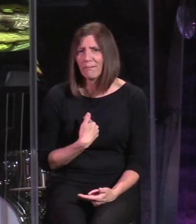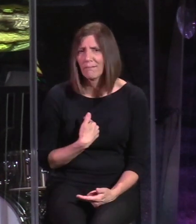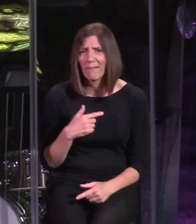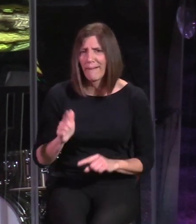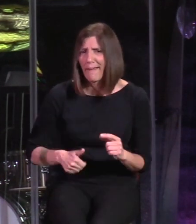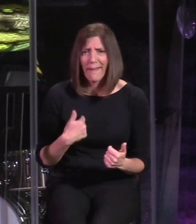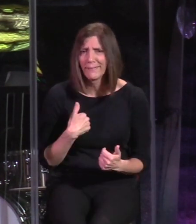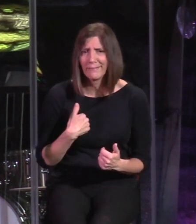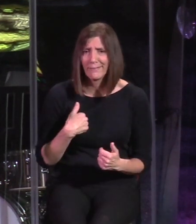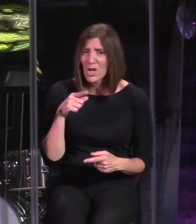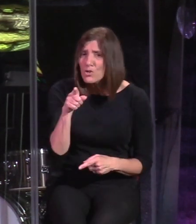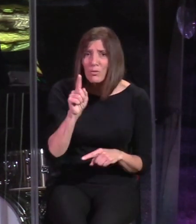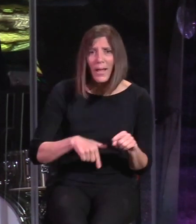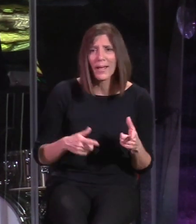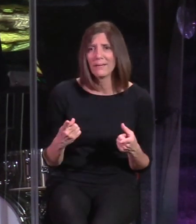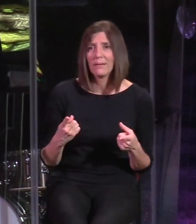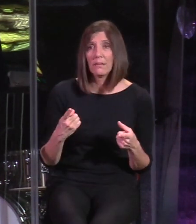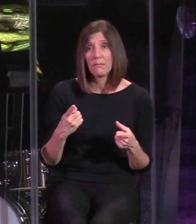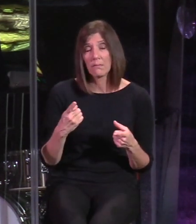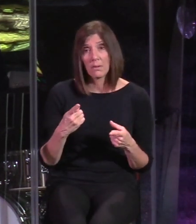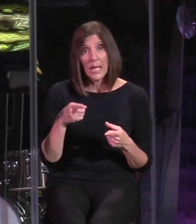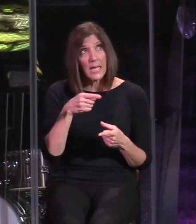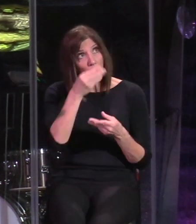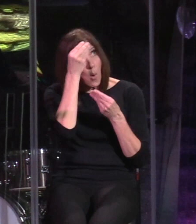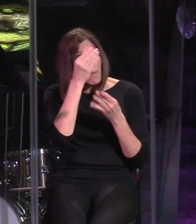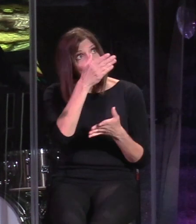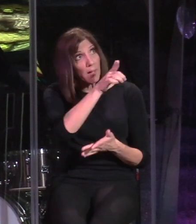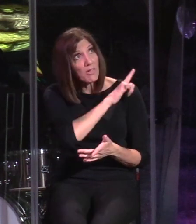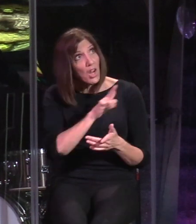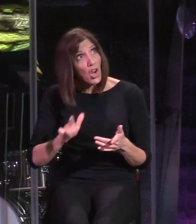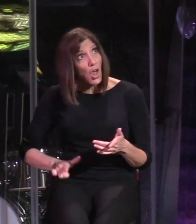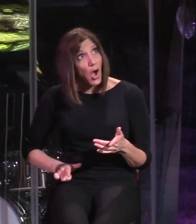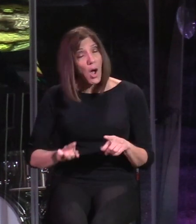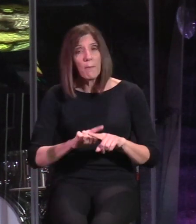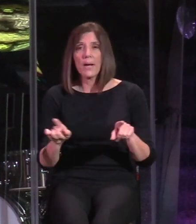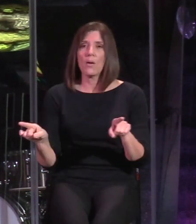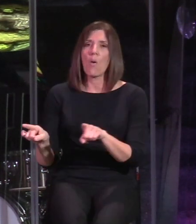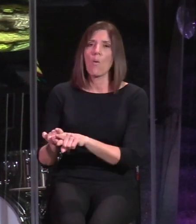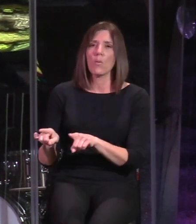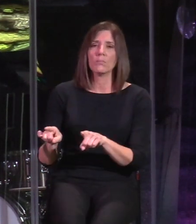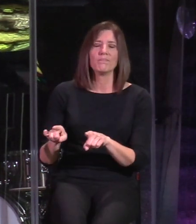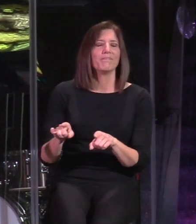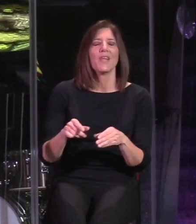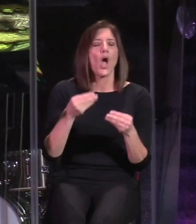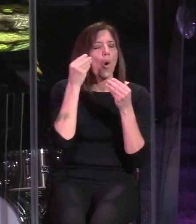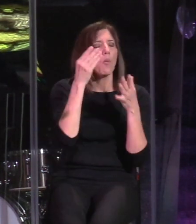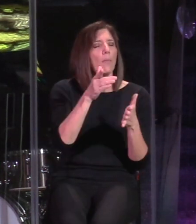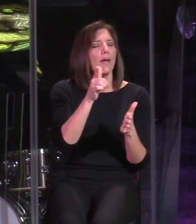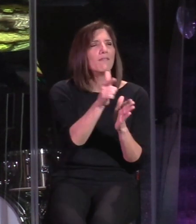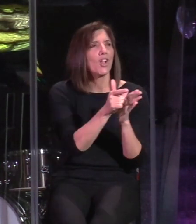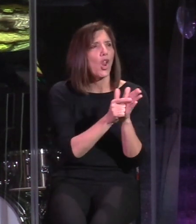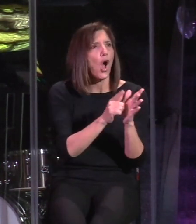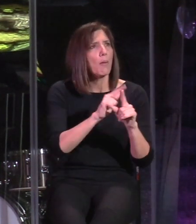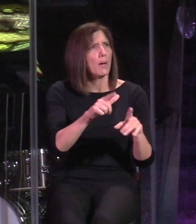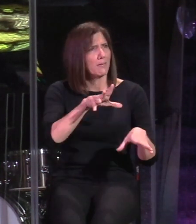not. He not only obeyed the law, but he took on the full wrath of God for your